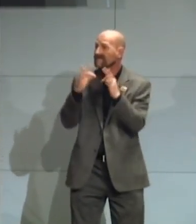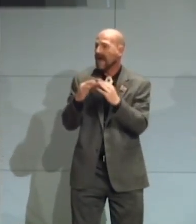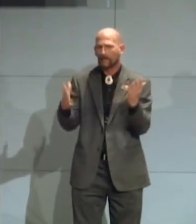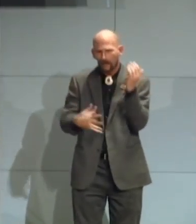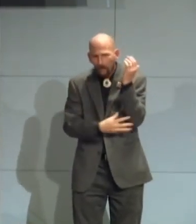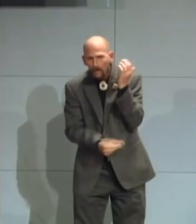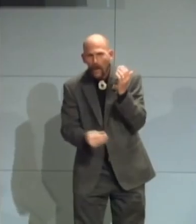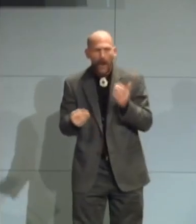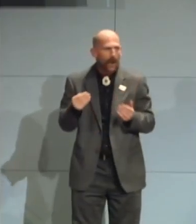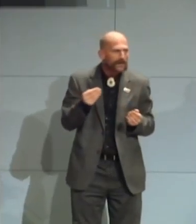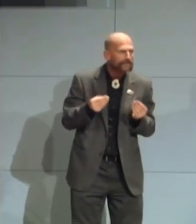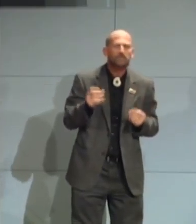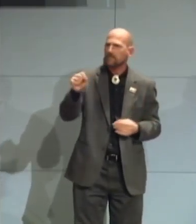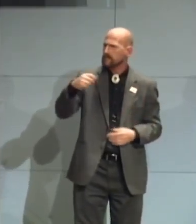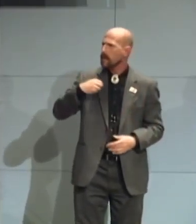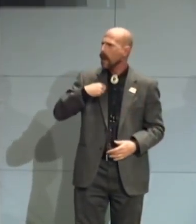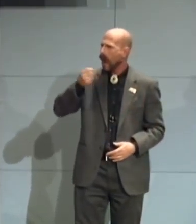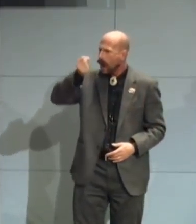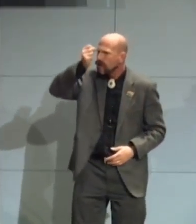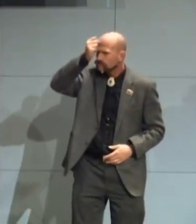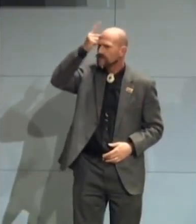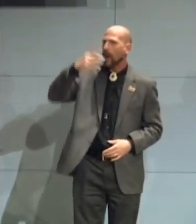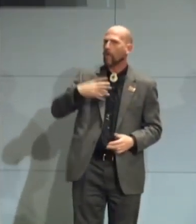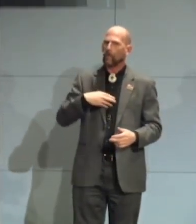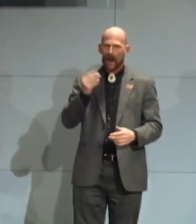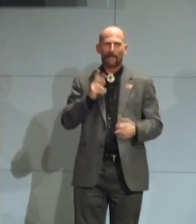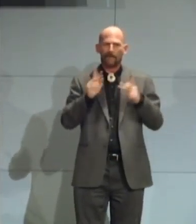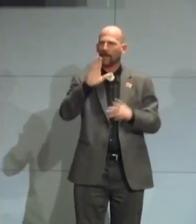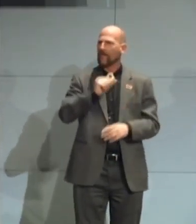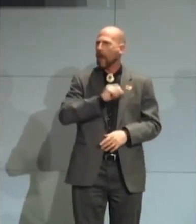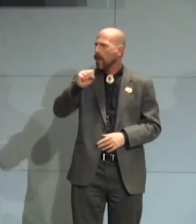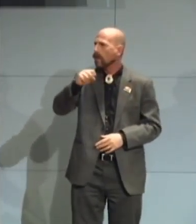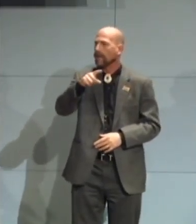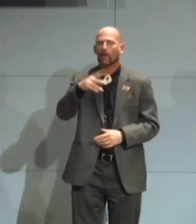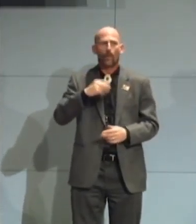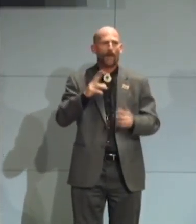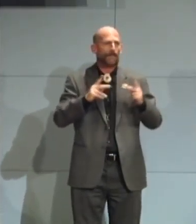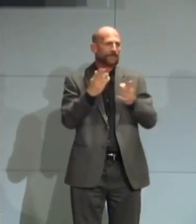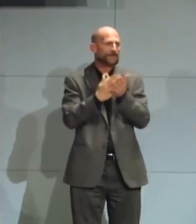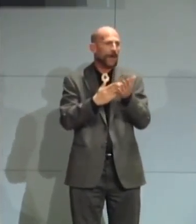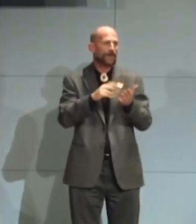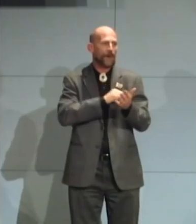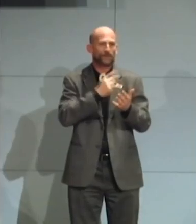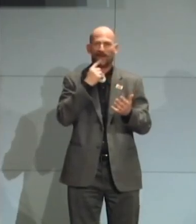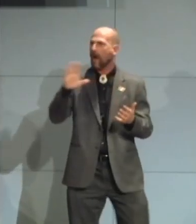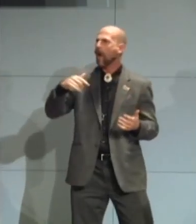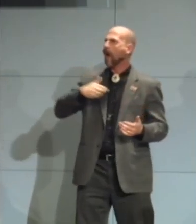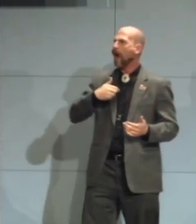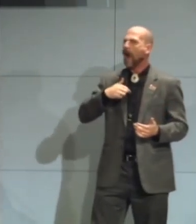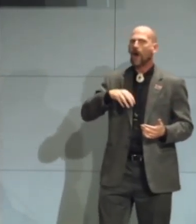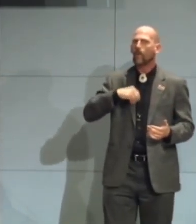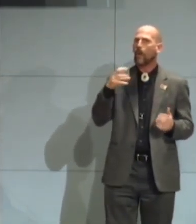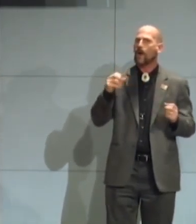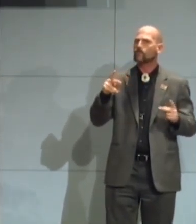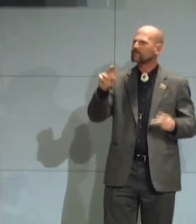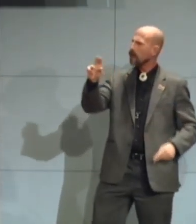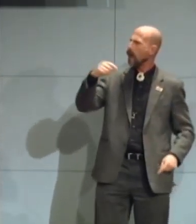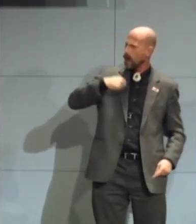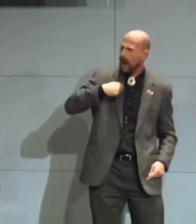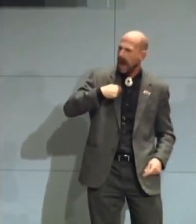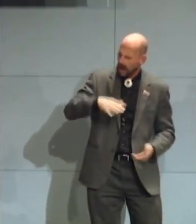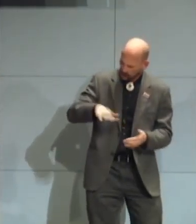for study. And if anyone has done some of that research here in this room, I would love to be made aware of it because it